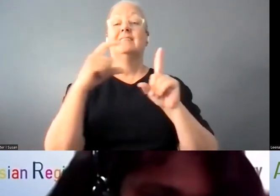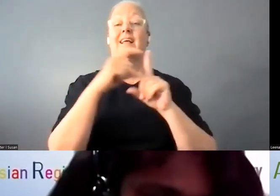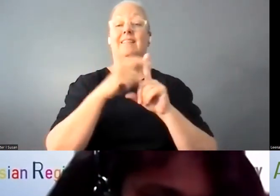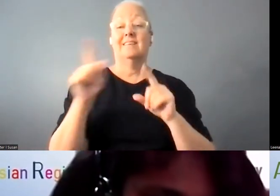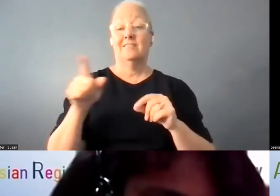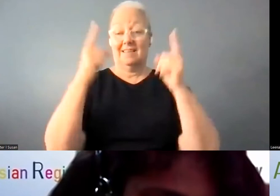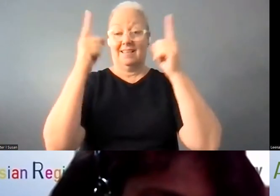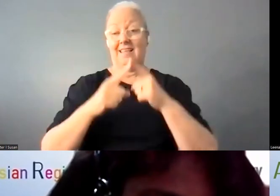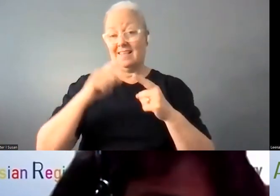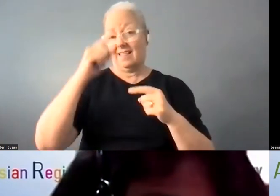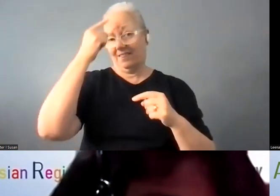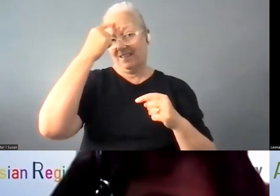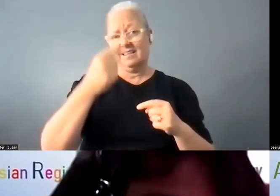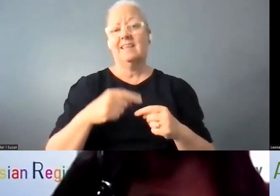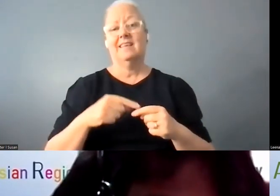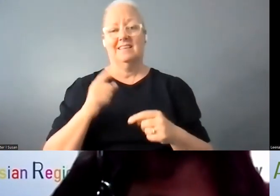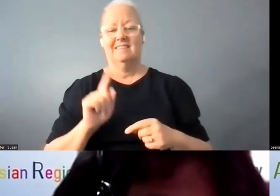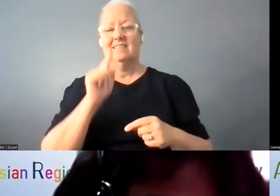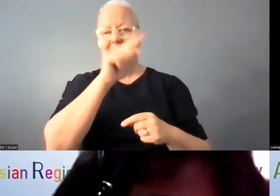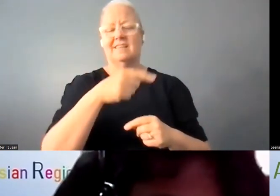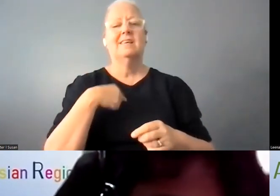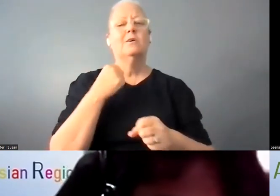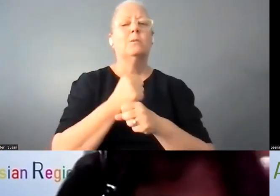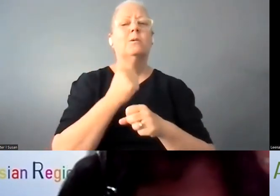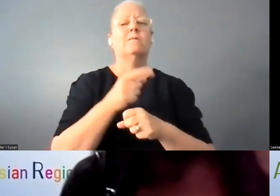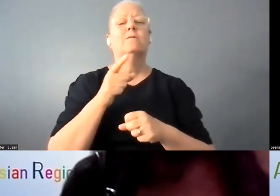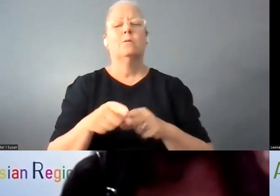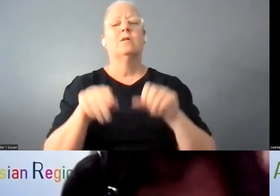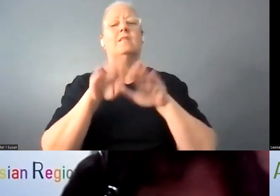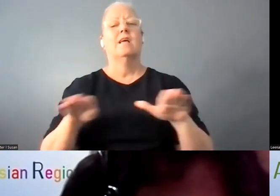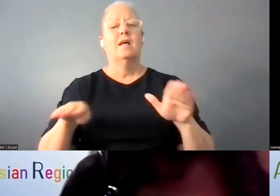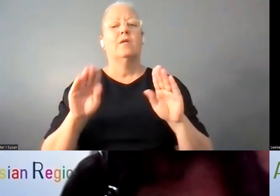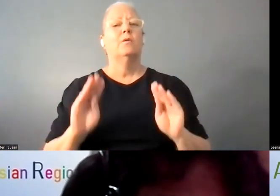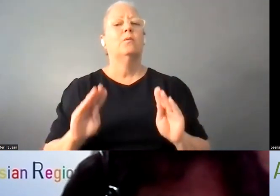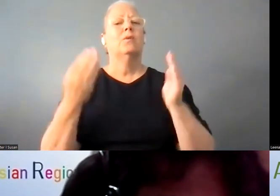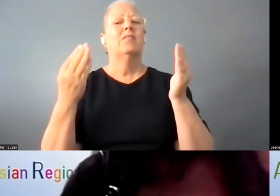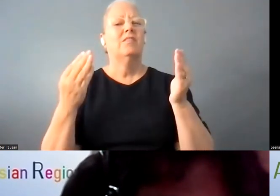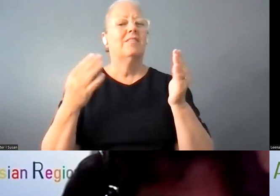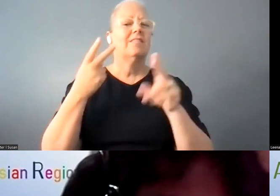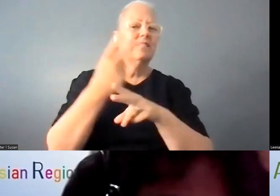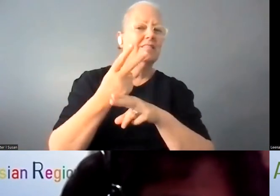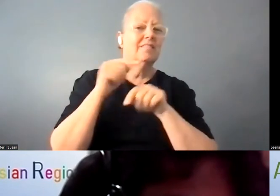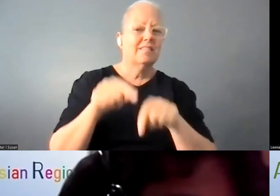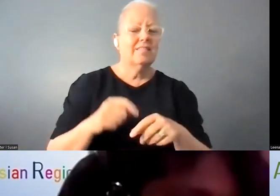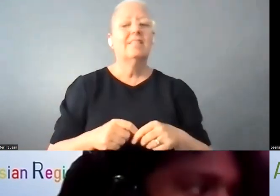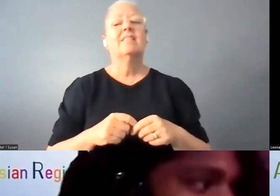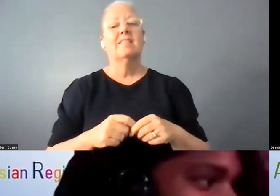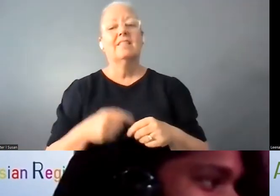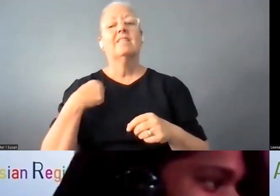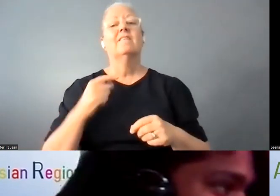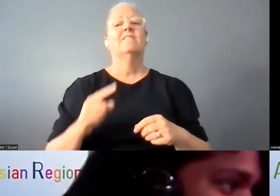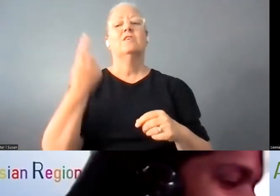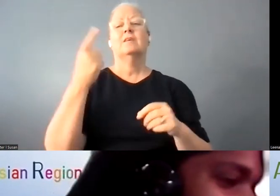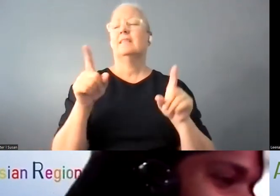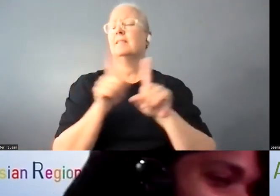been working on child and youth care for the last 28 years. You know, we started our Sunshine Homes, which